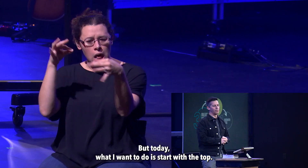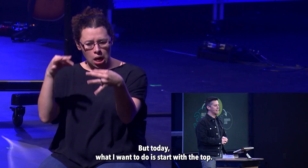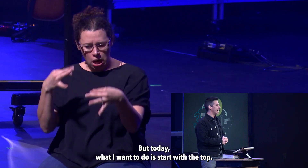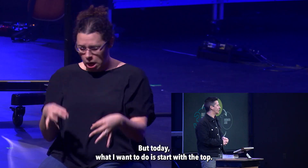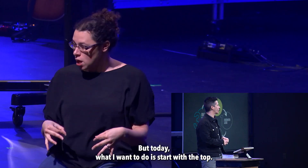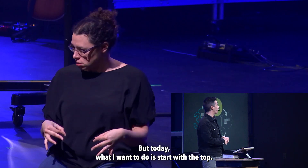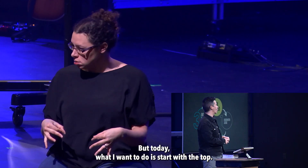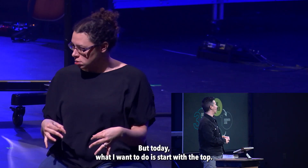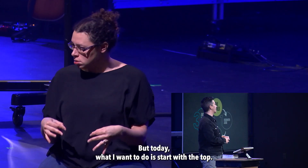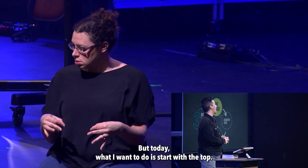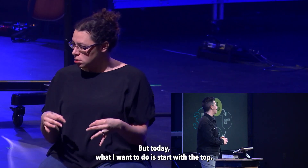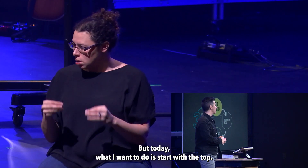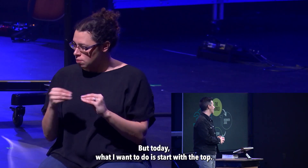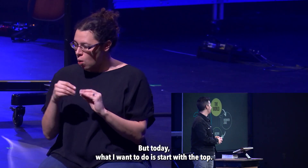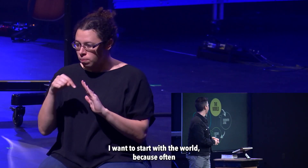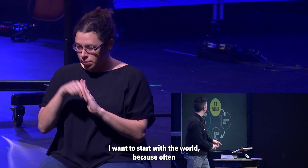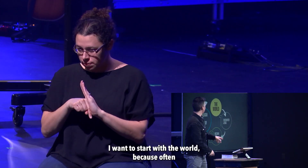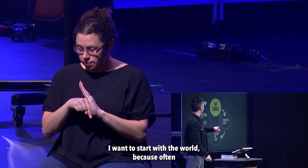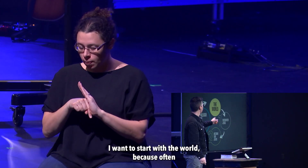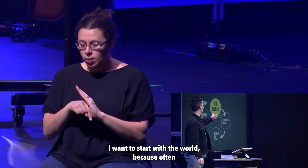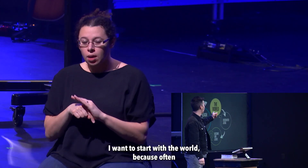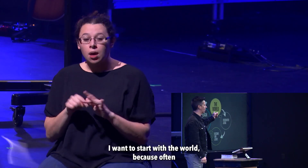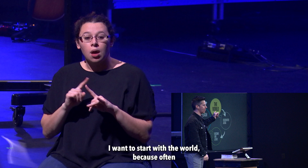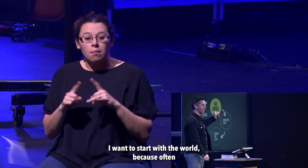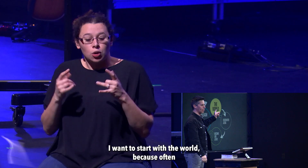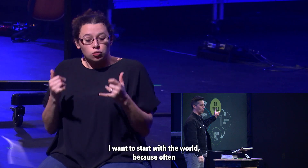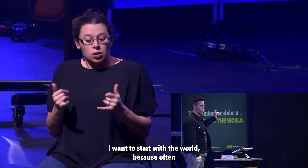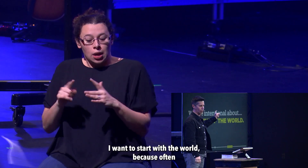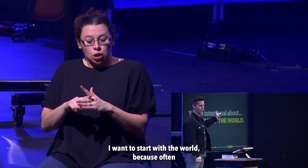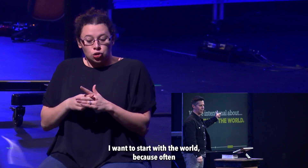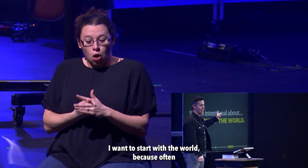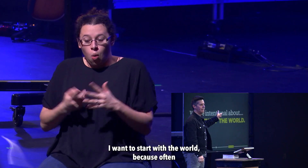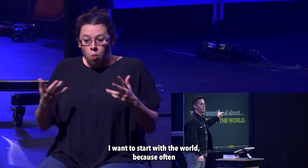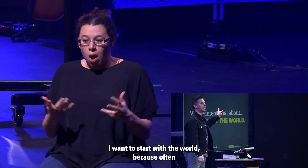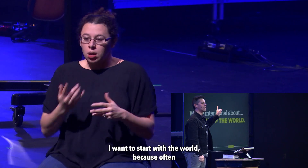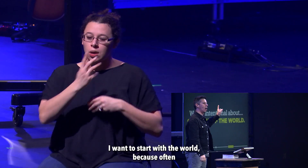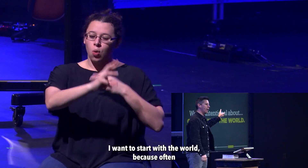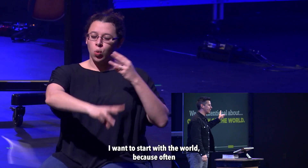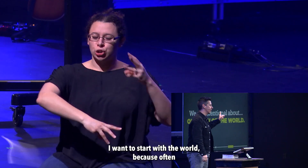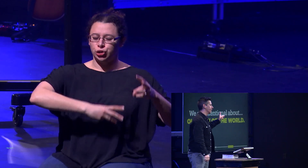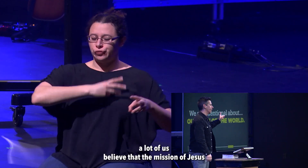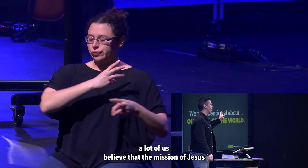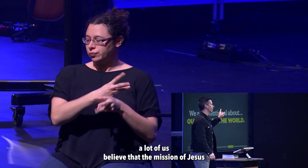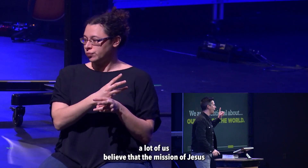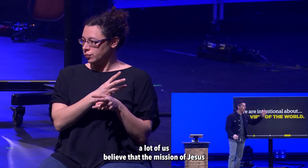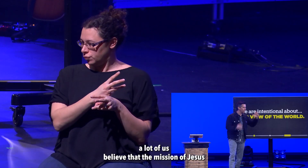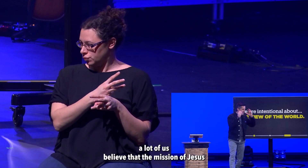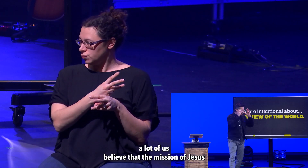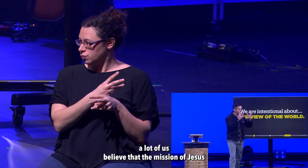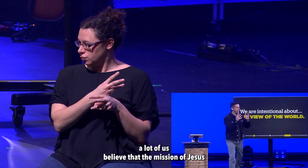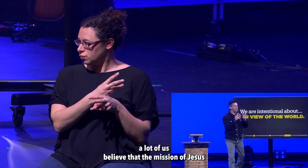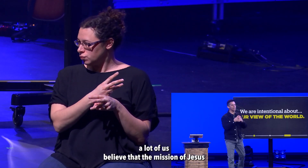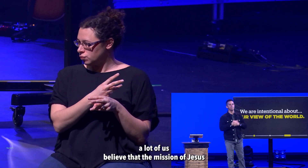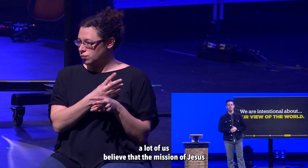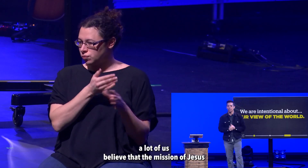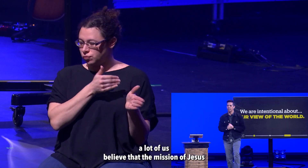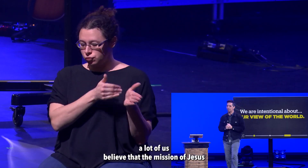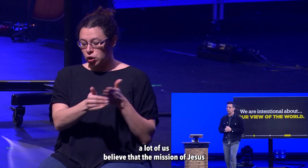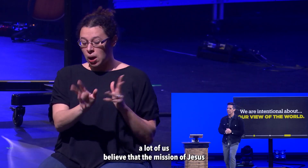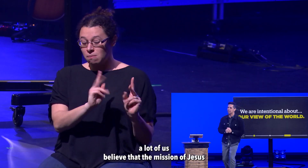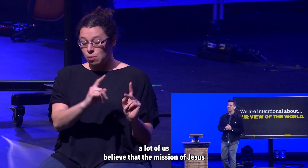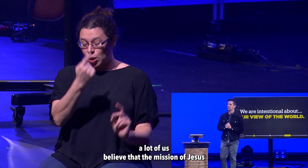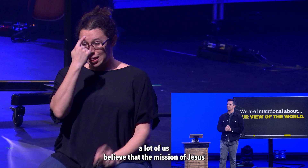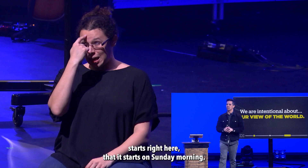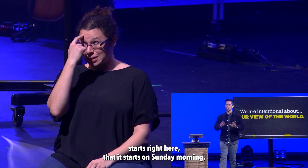want to do is start with the top. I want to start with the world. Because often, a lot of us believe that the mission